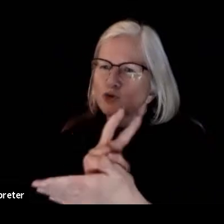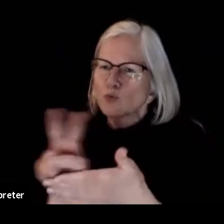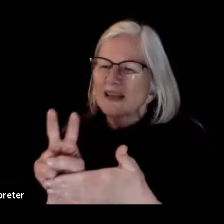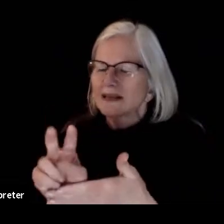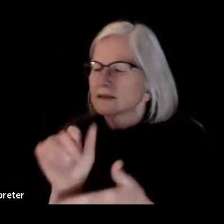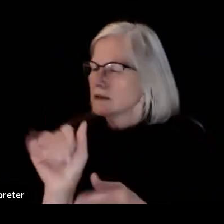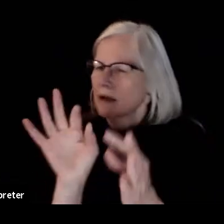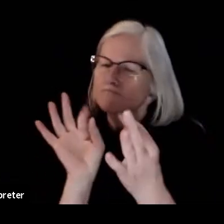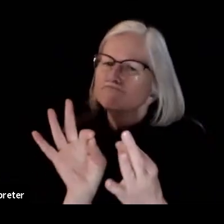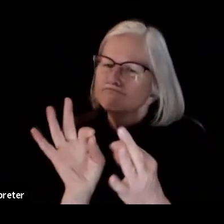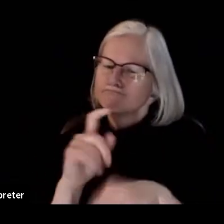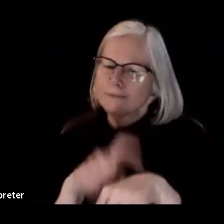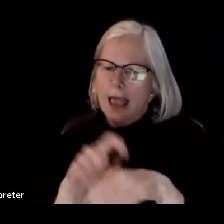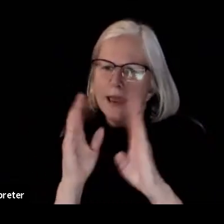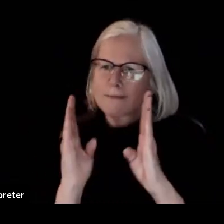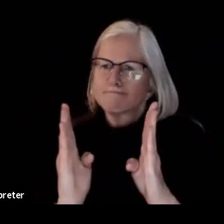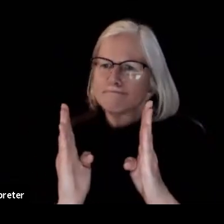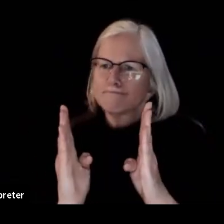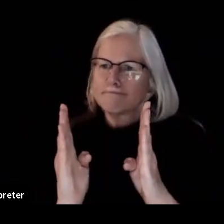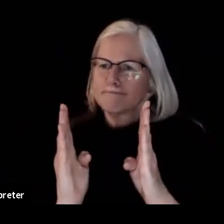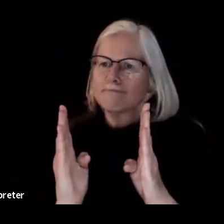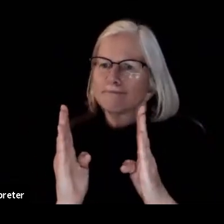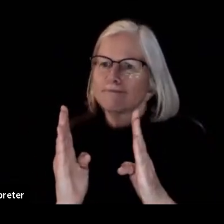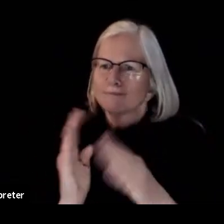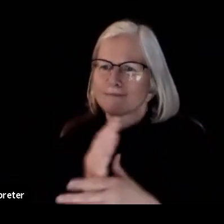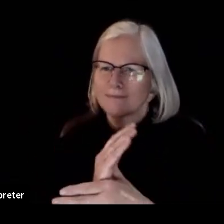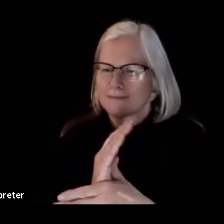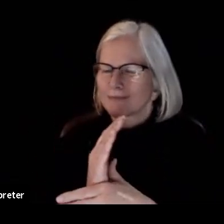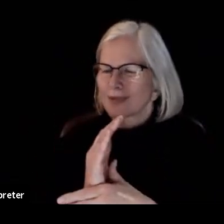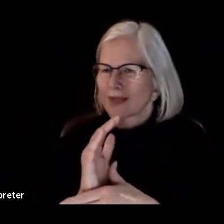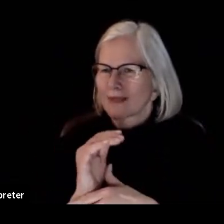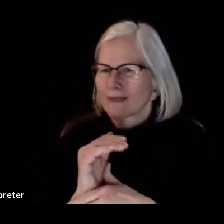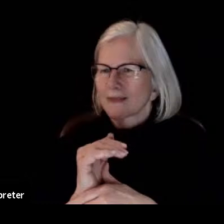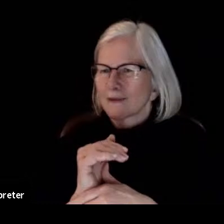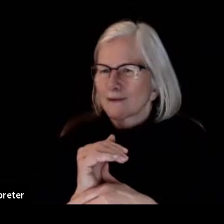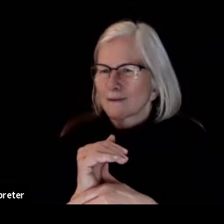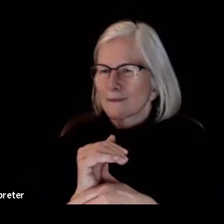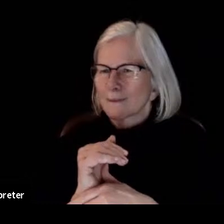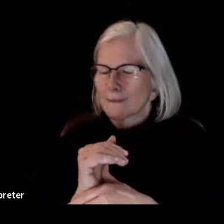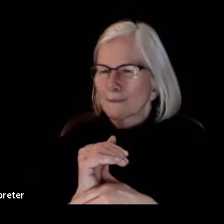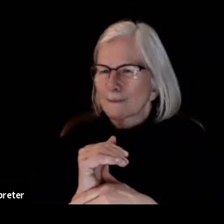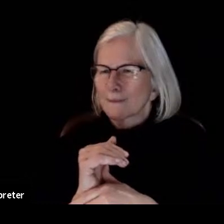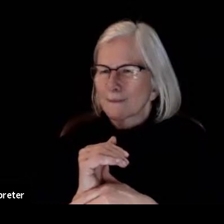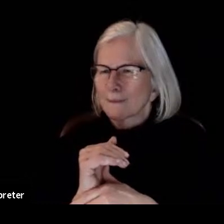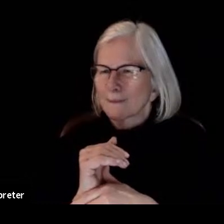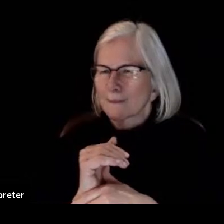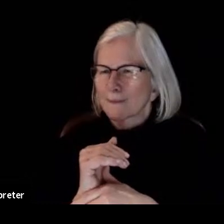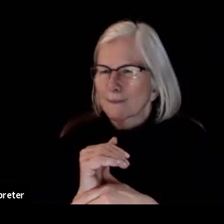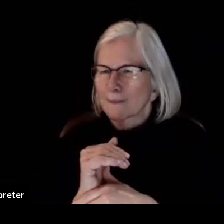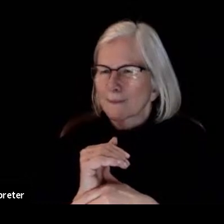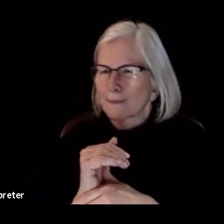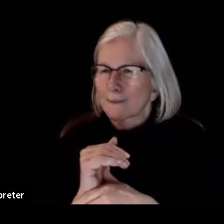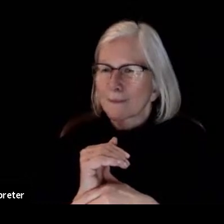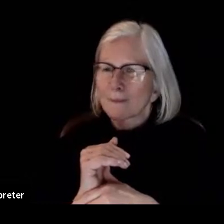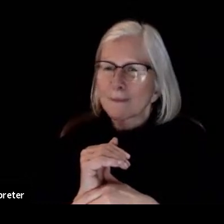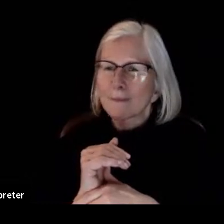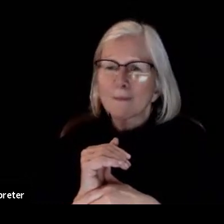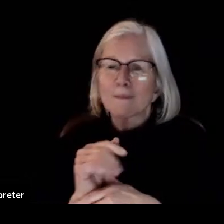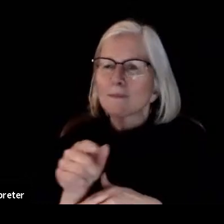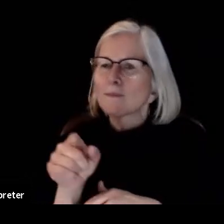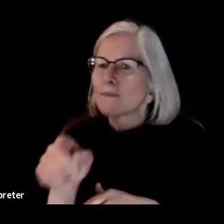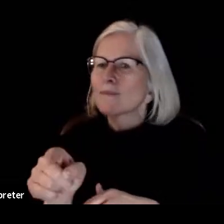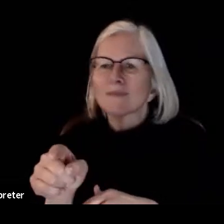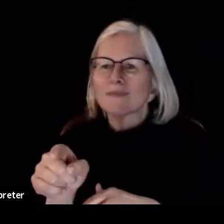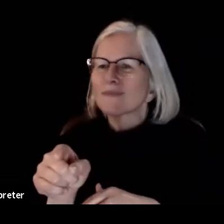point between being just too much for families, but also providing